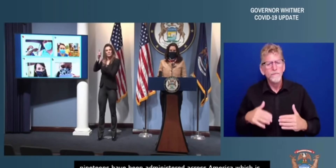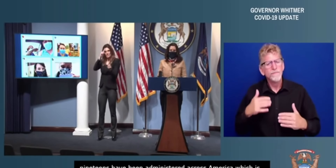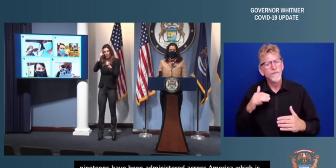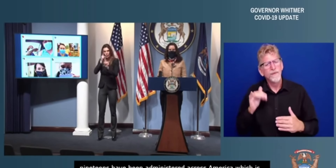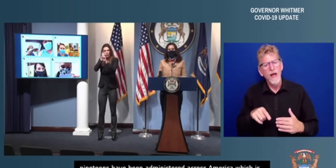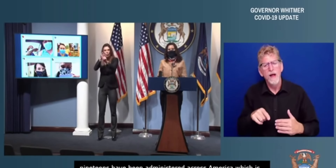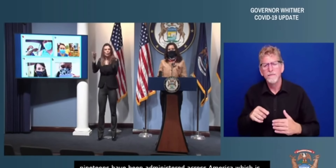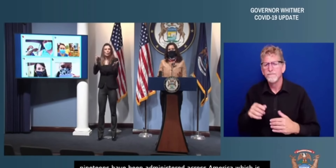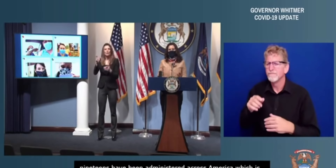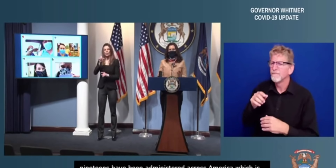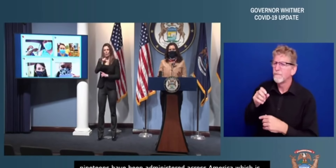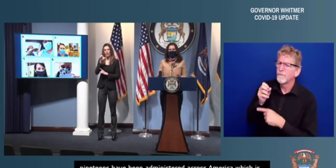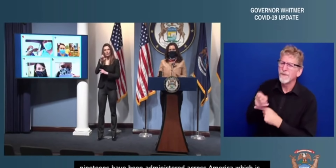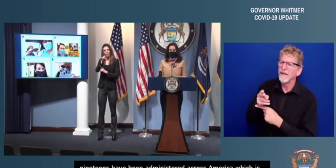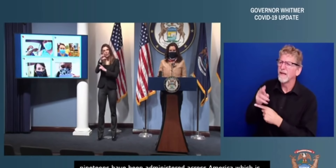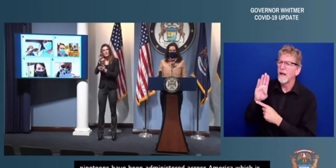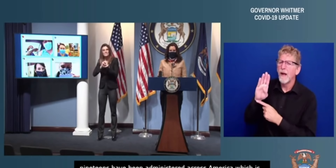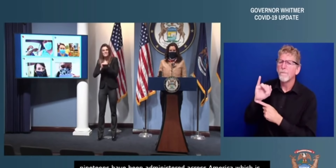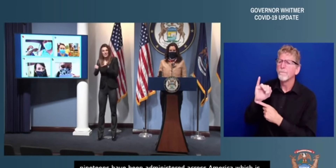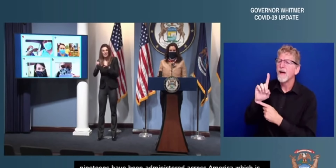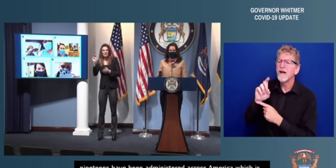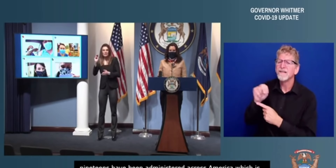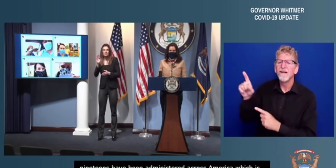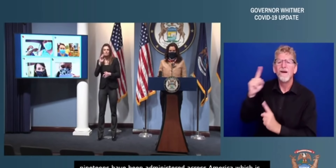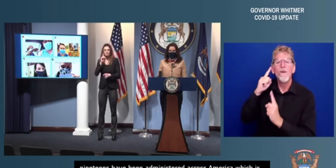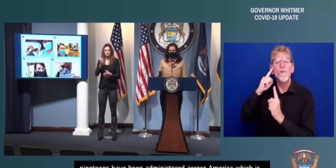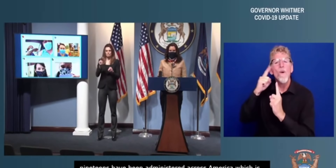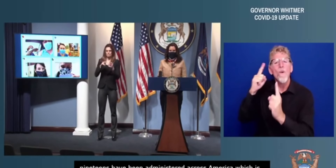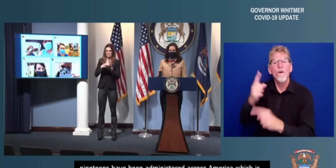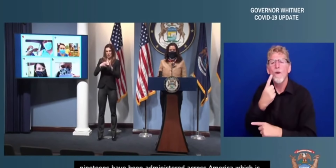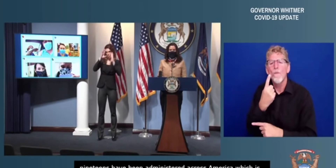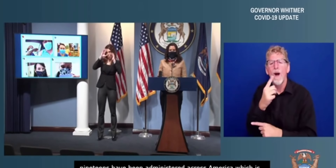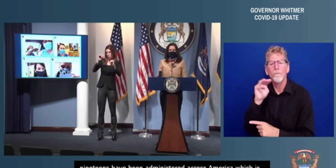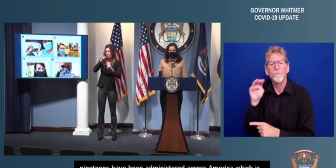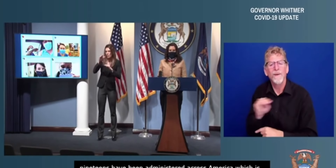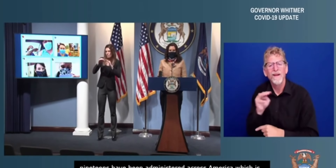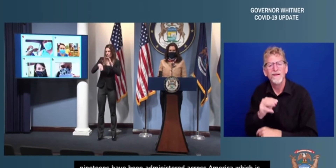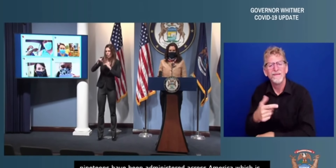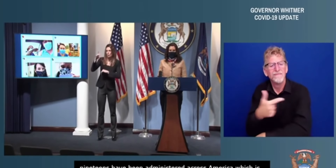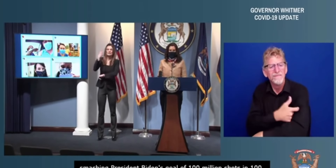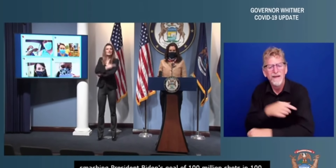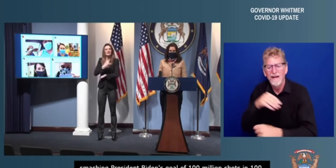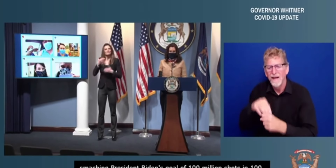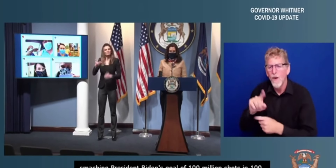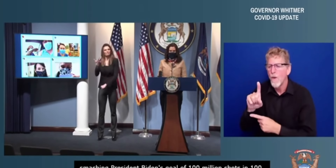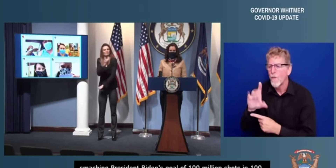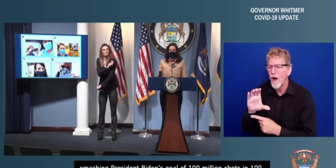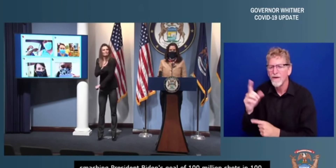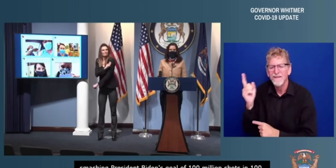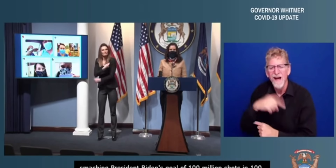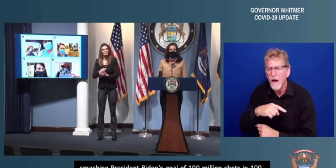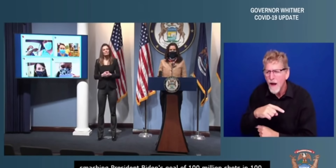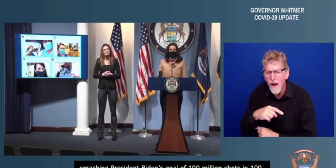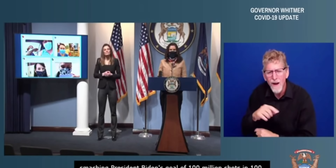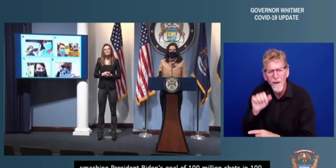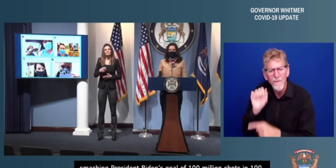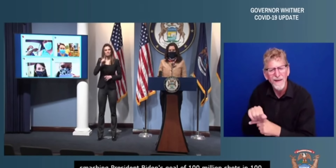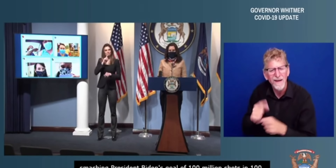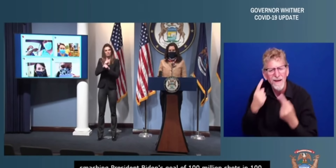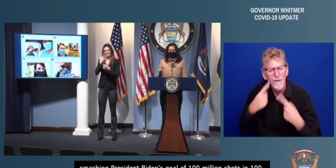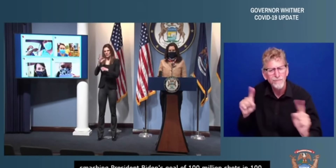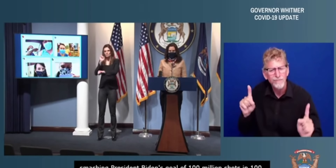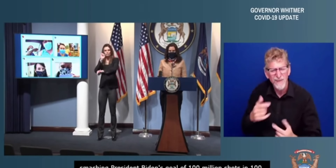days. Over 1 in 3 Americans have received their first shots, including 77% of seniors and